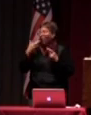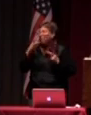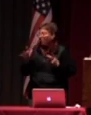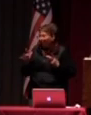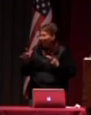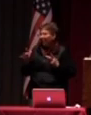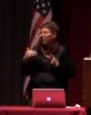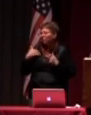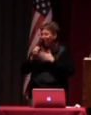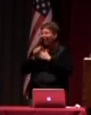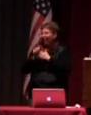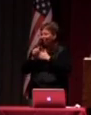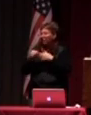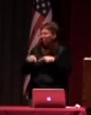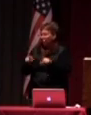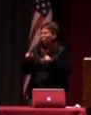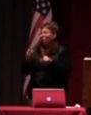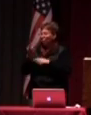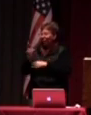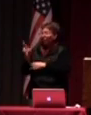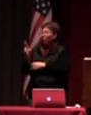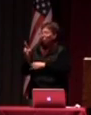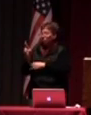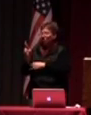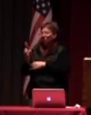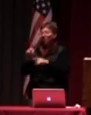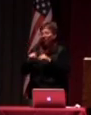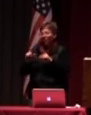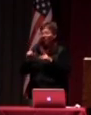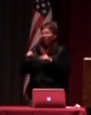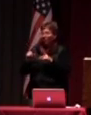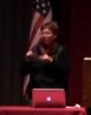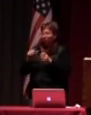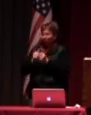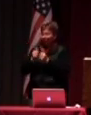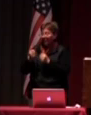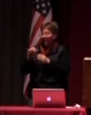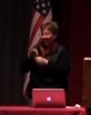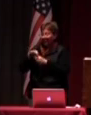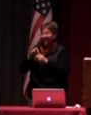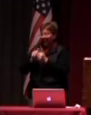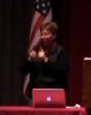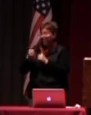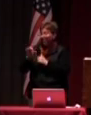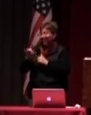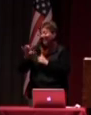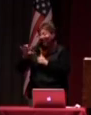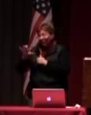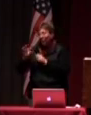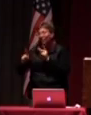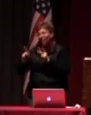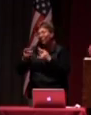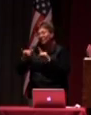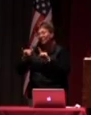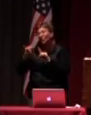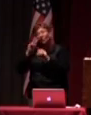to have the leadership we did during the revolution, but when even in the election of 1800, people were predicting civil war. And under the